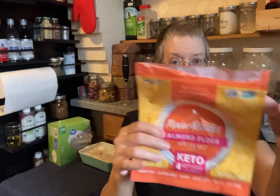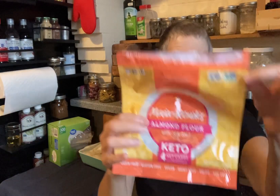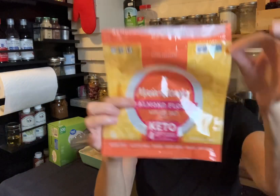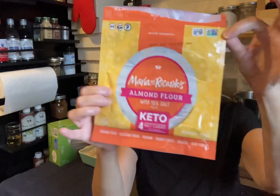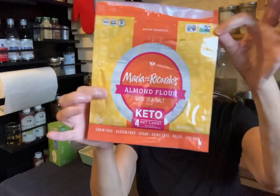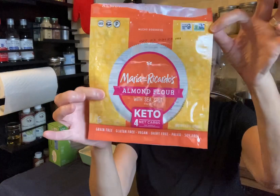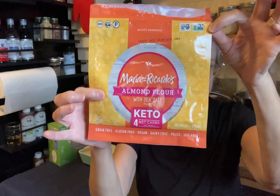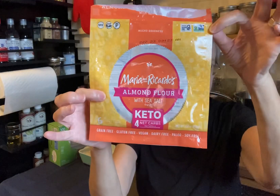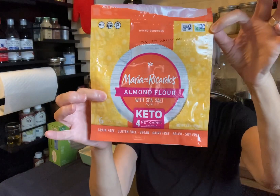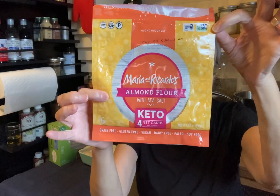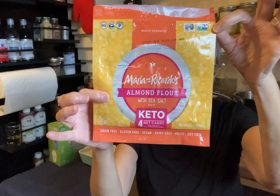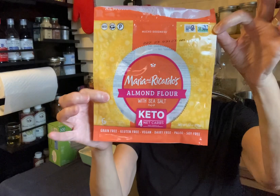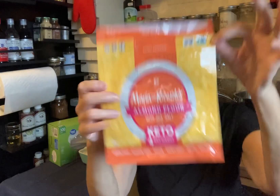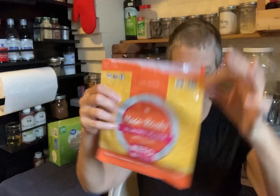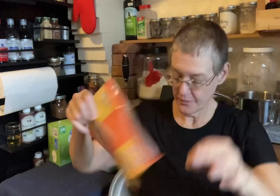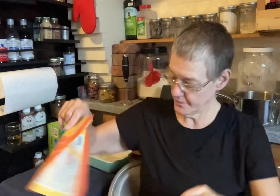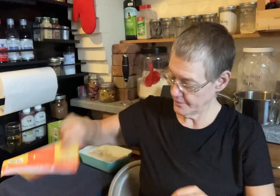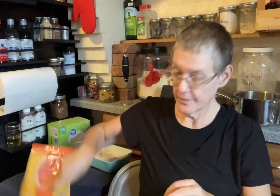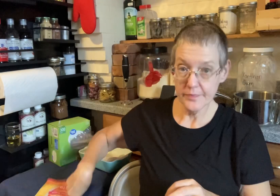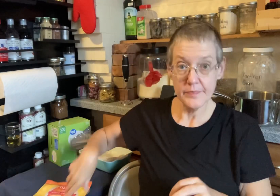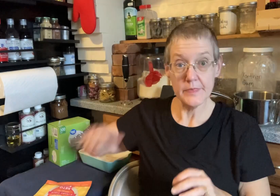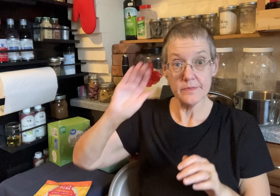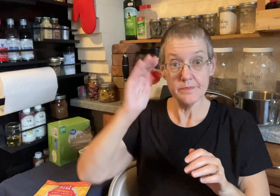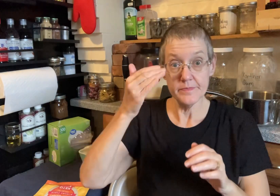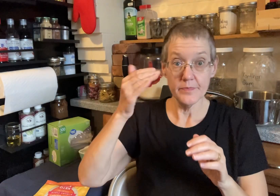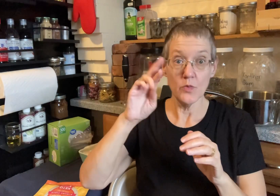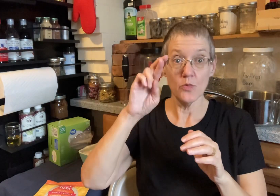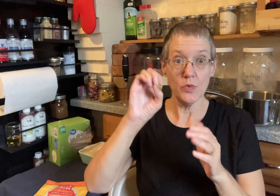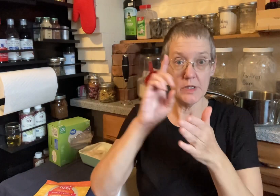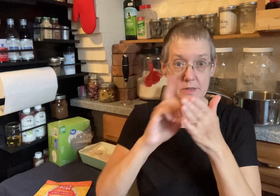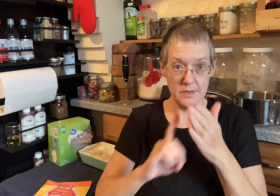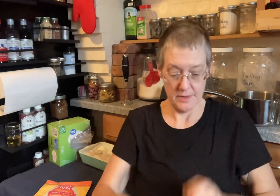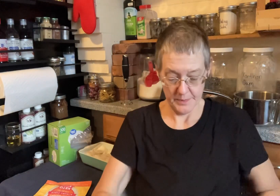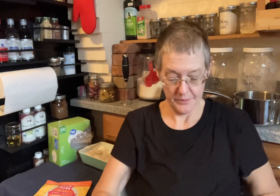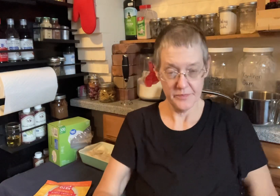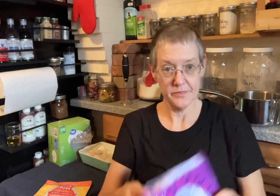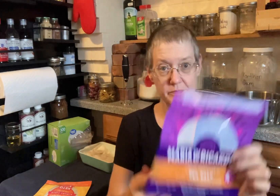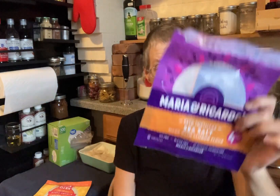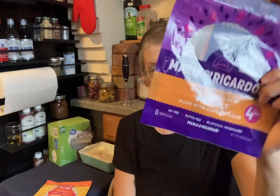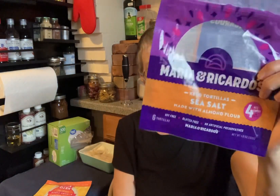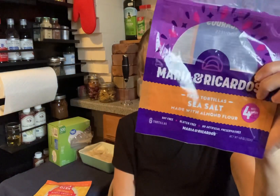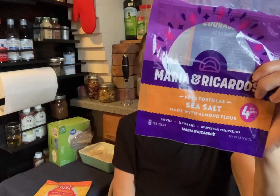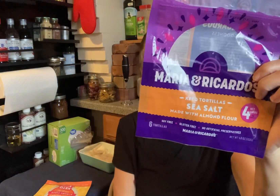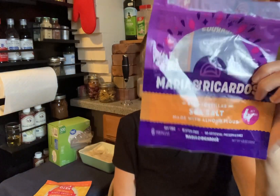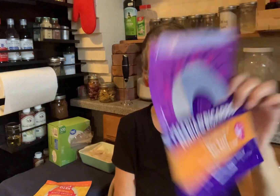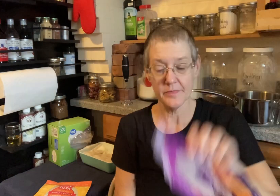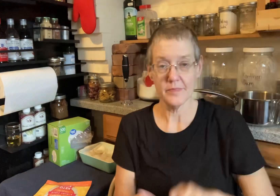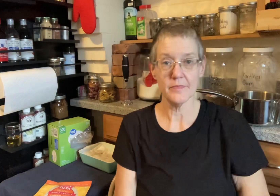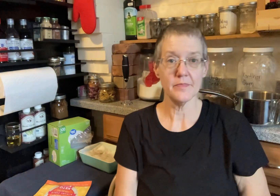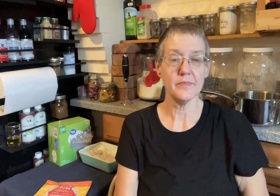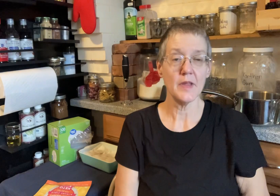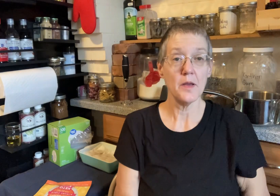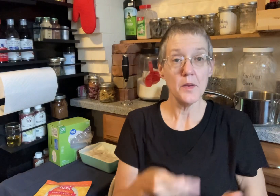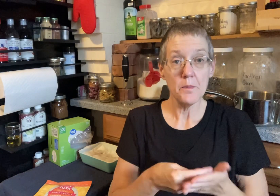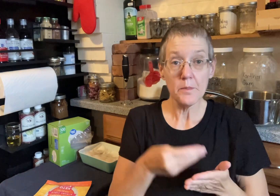looked like this ever since I started buying them, and apparently they're redesigning their packaging.